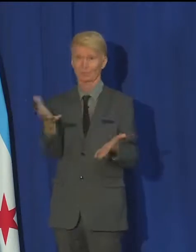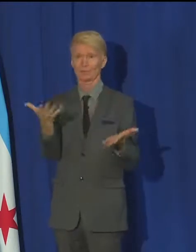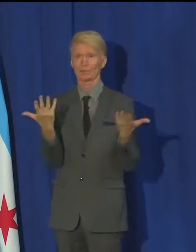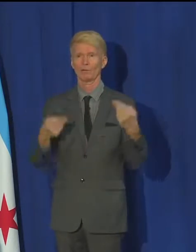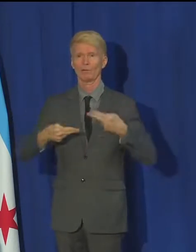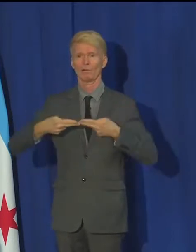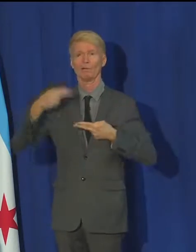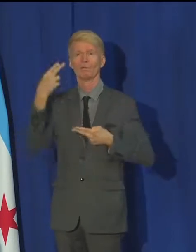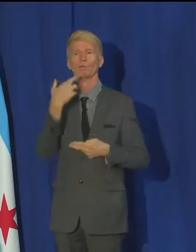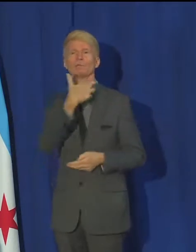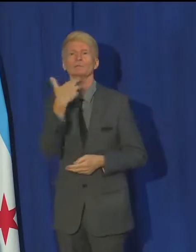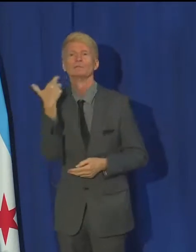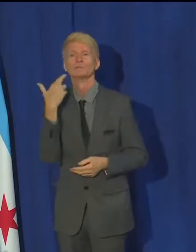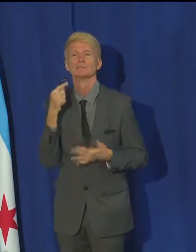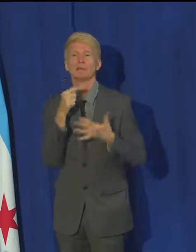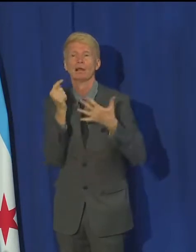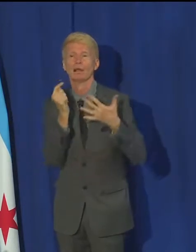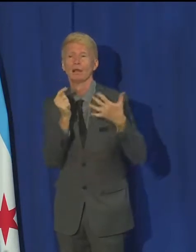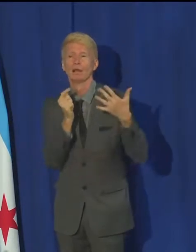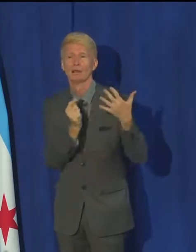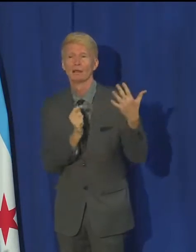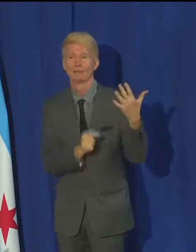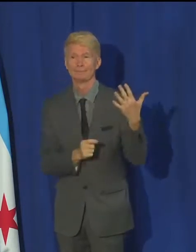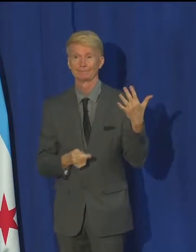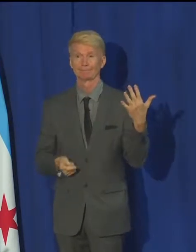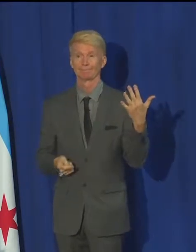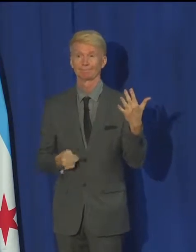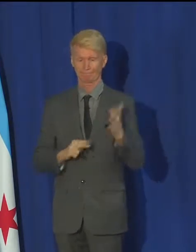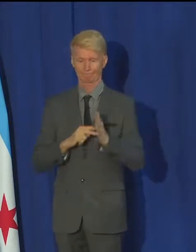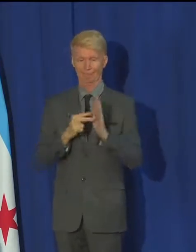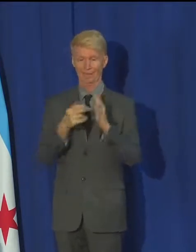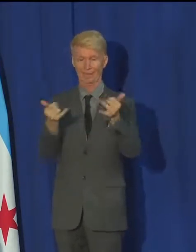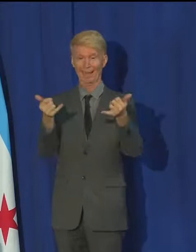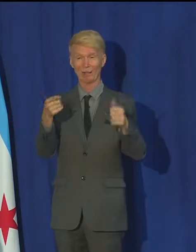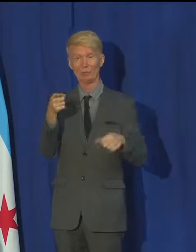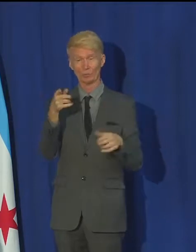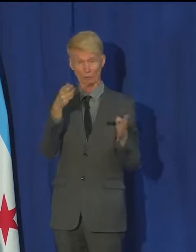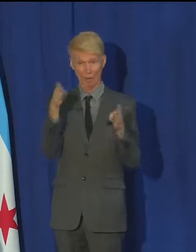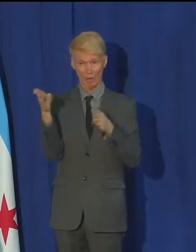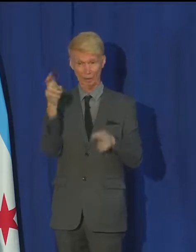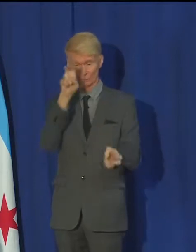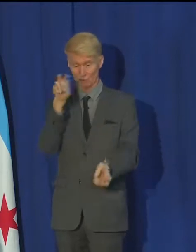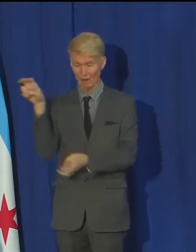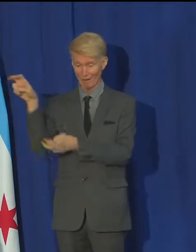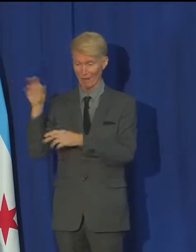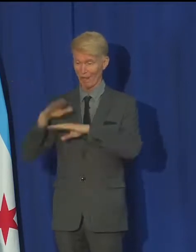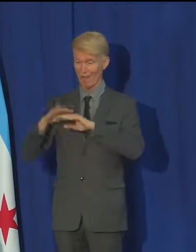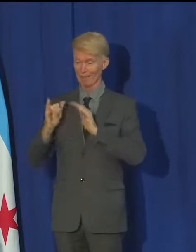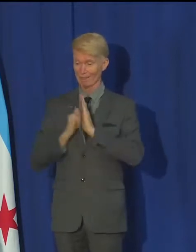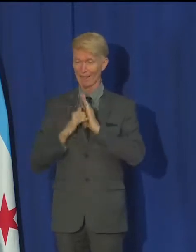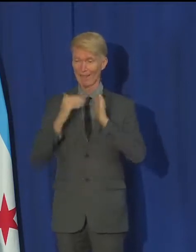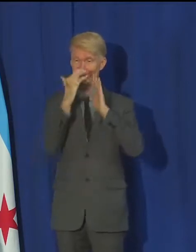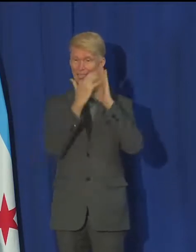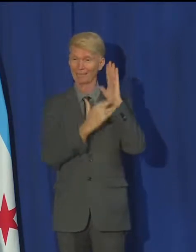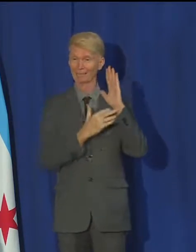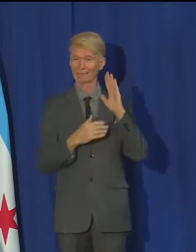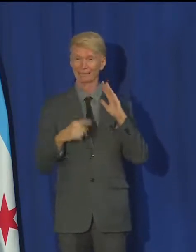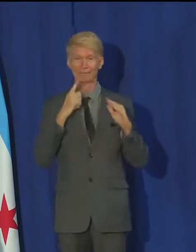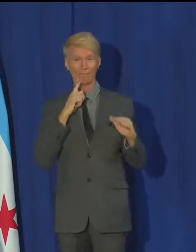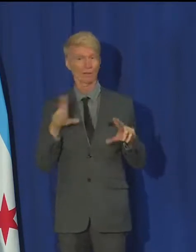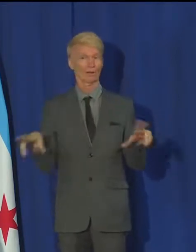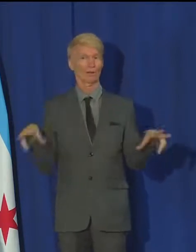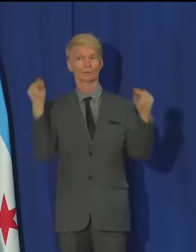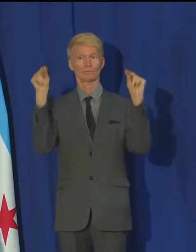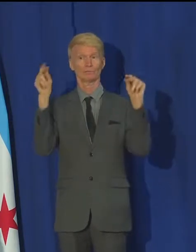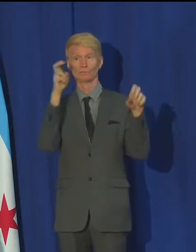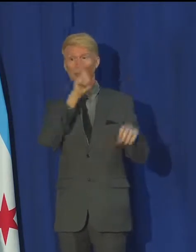right now, traveling anywhere that is on our quarantine list, but particularly a